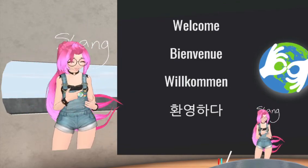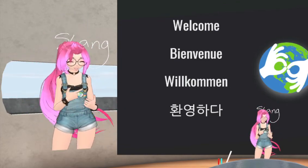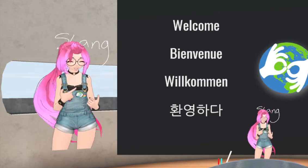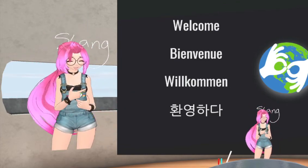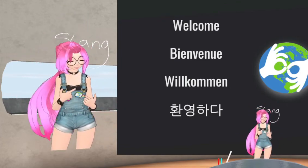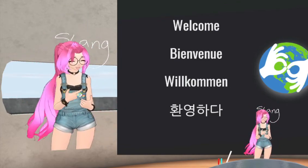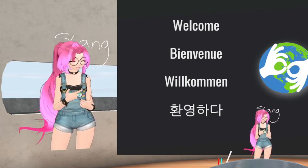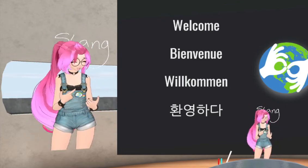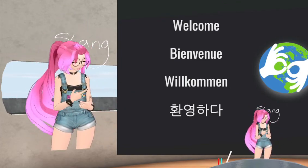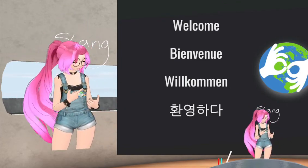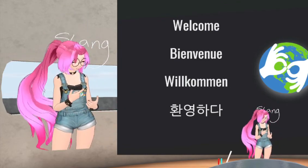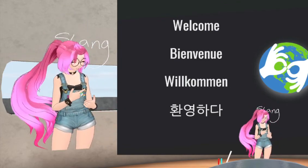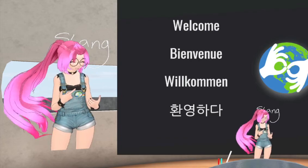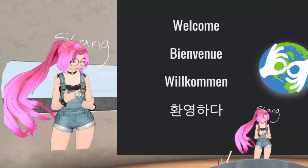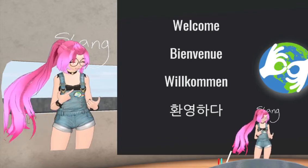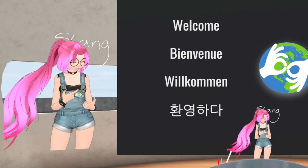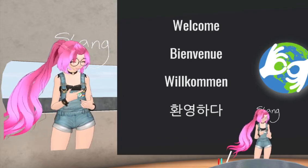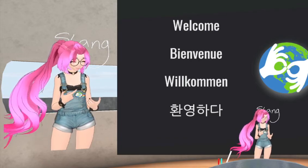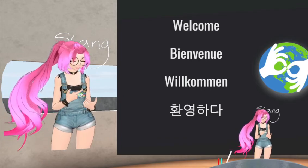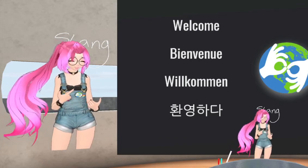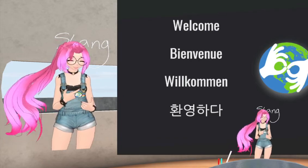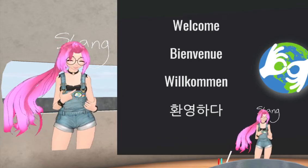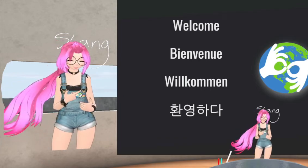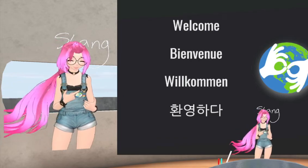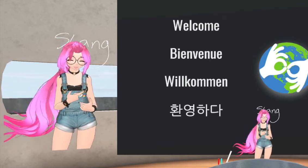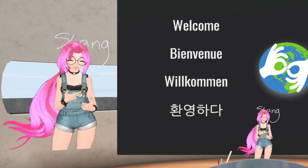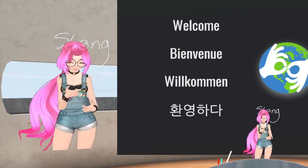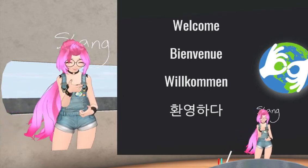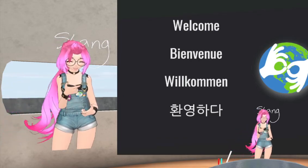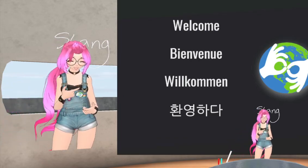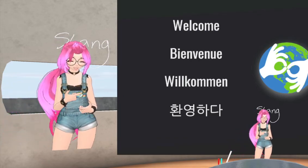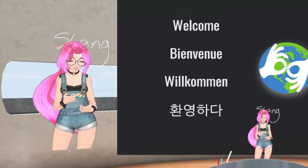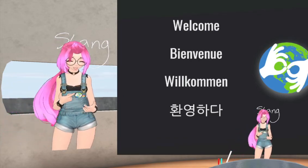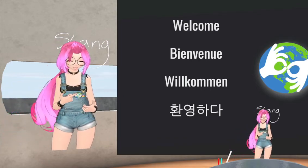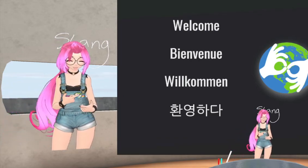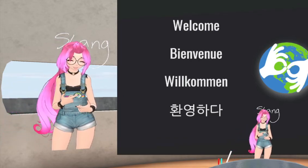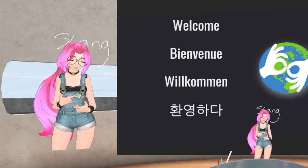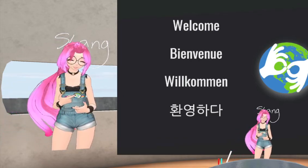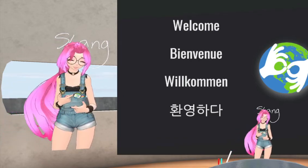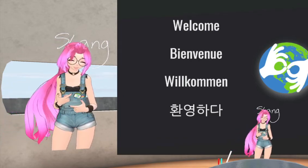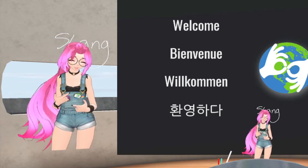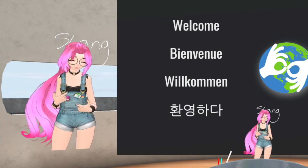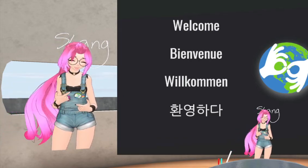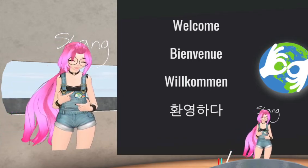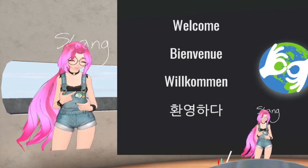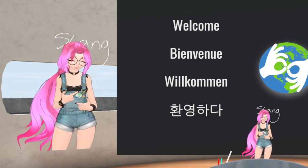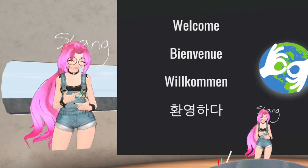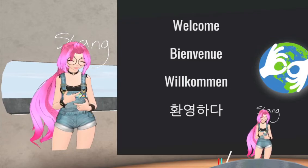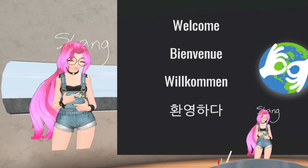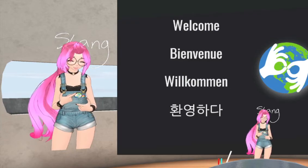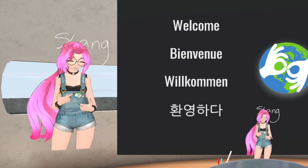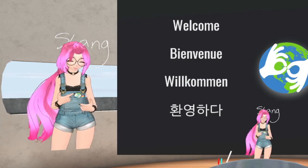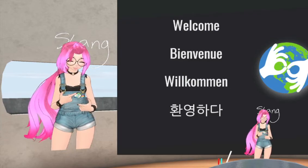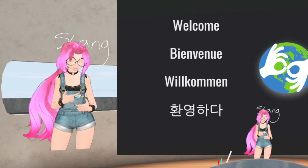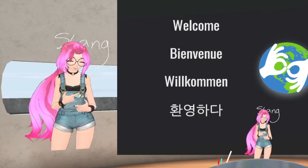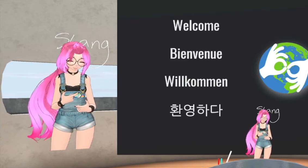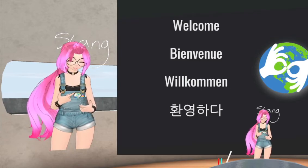what? And then at the end of the class, I walked up to her, and I was like, what does that mean? She's like, oh, I was saying that you're boring. I was like, oh, thank